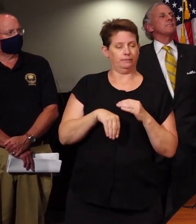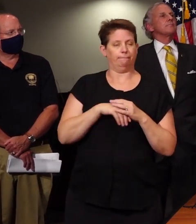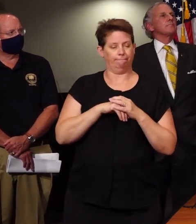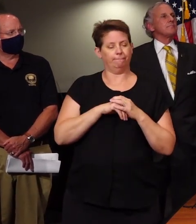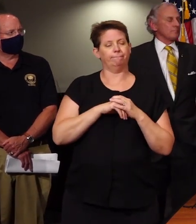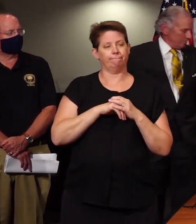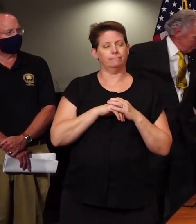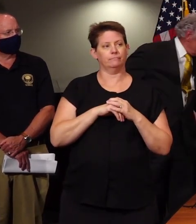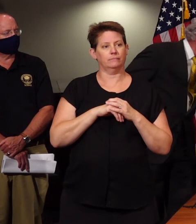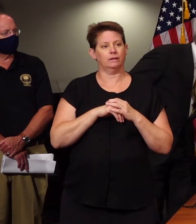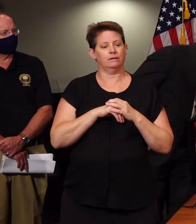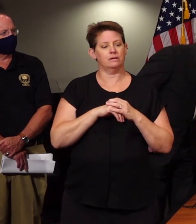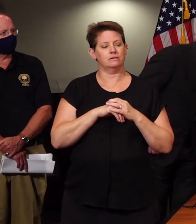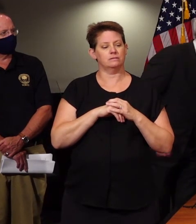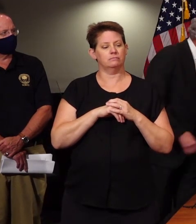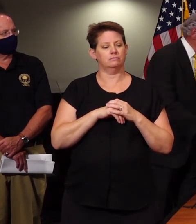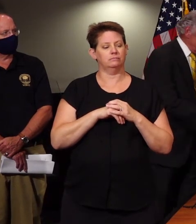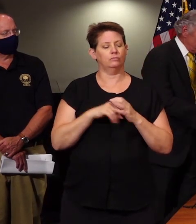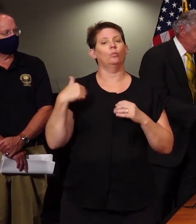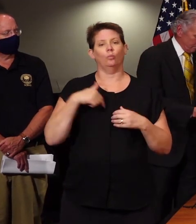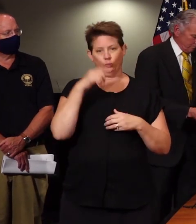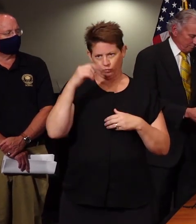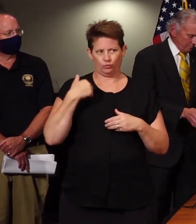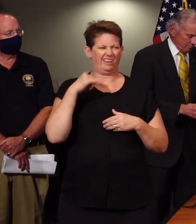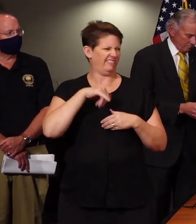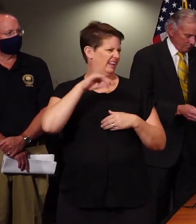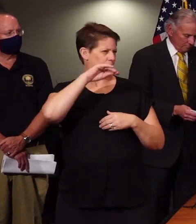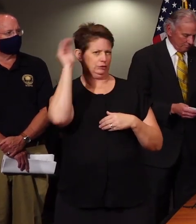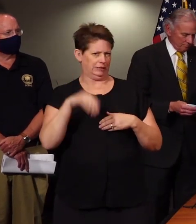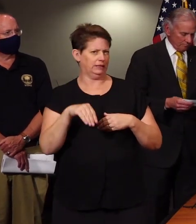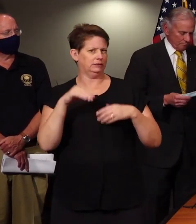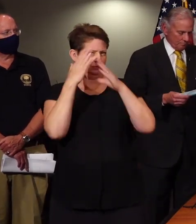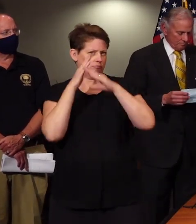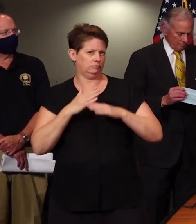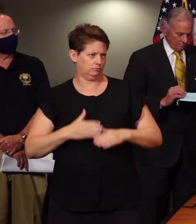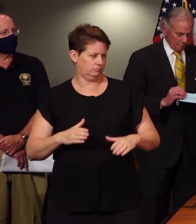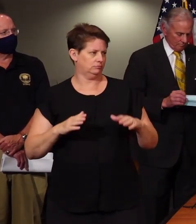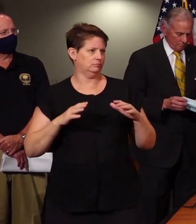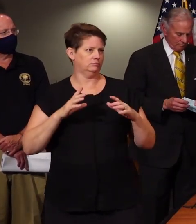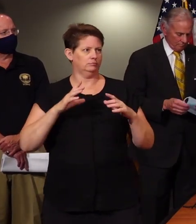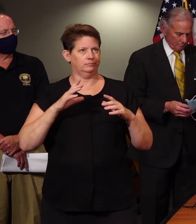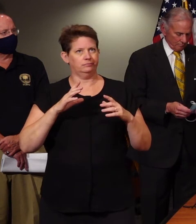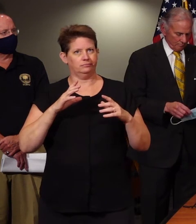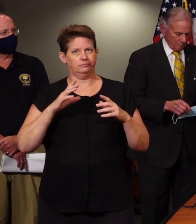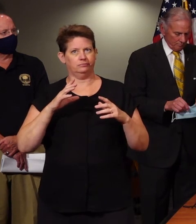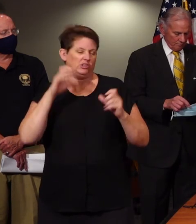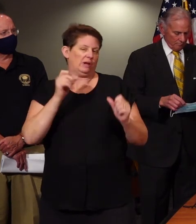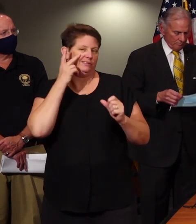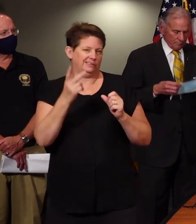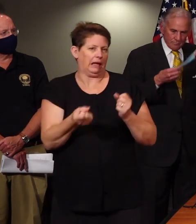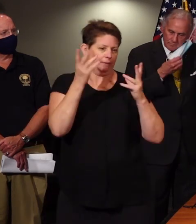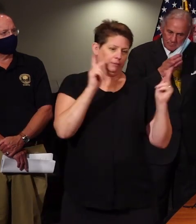and there are, we do have a breakdown of the percent of those beds that are occupied by people who are